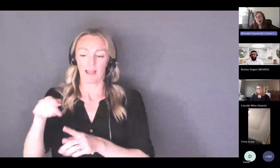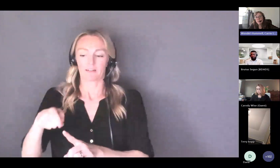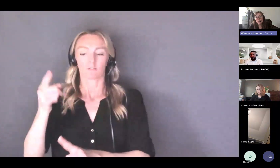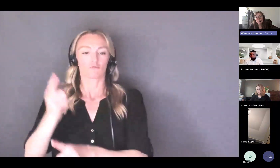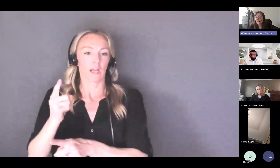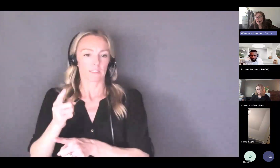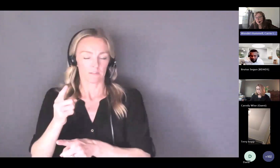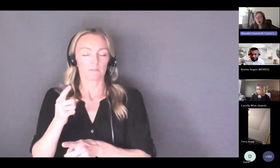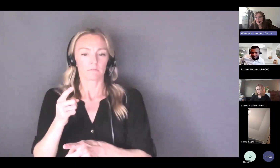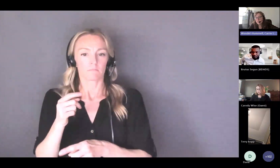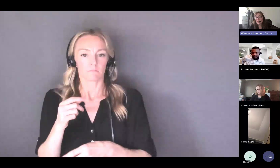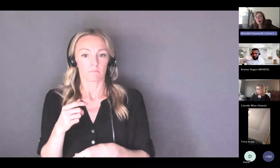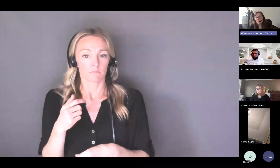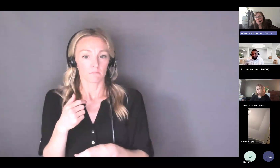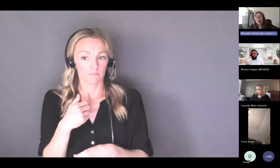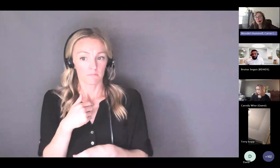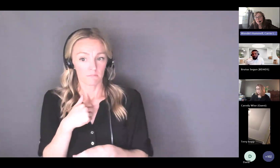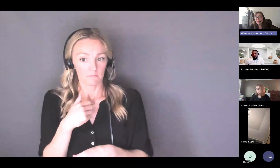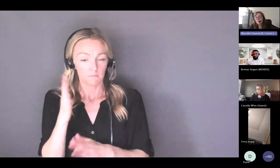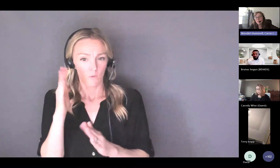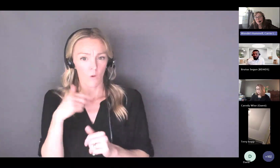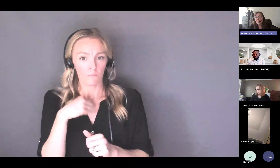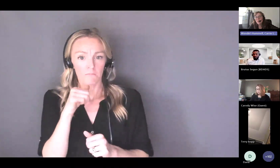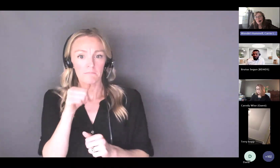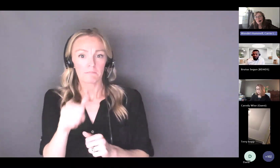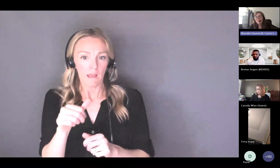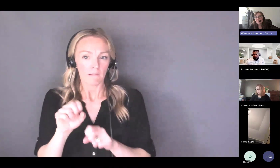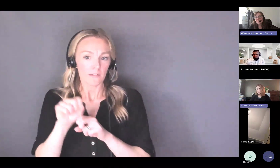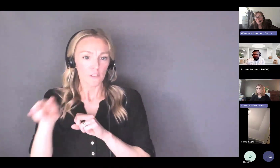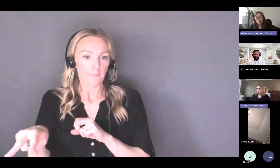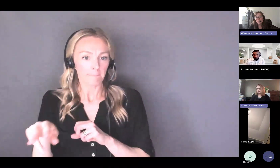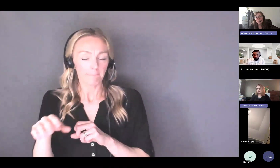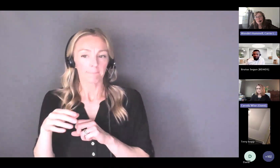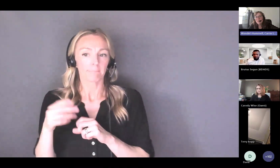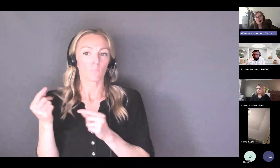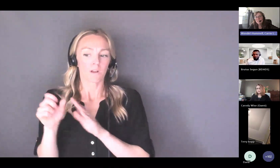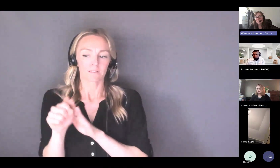is, or my understanding, and I hope I'm not overstepping with what the state